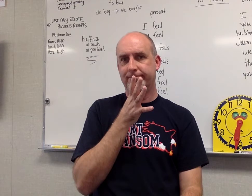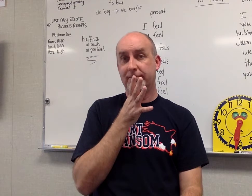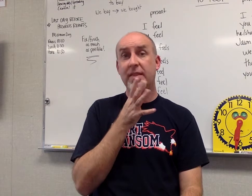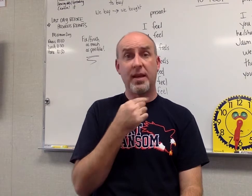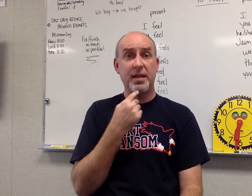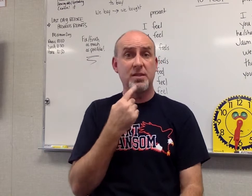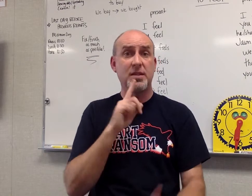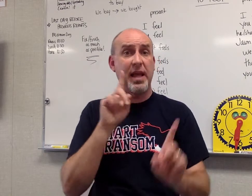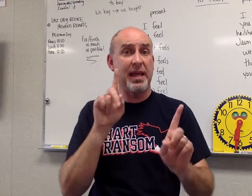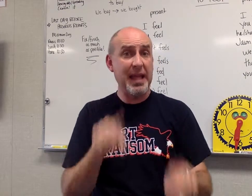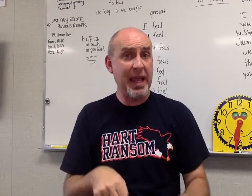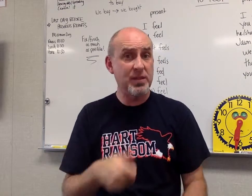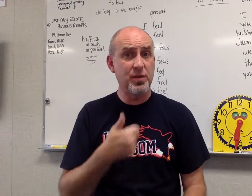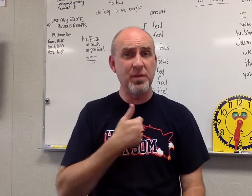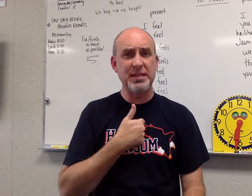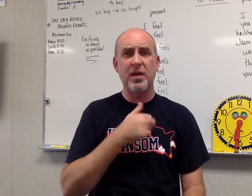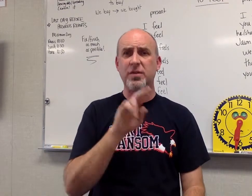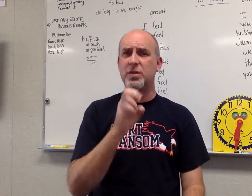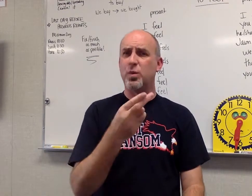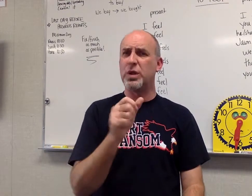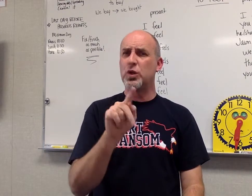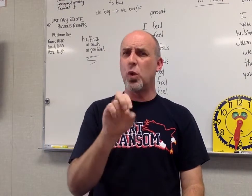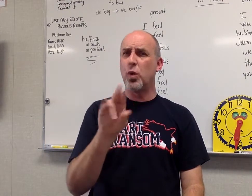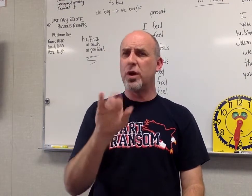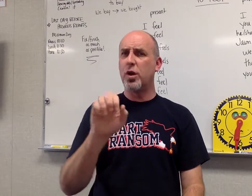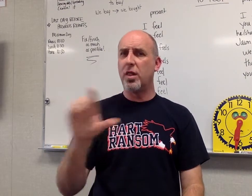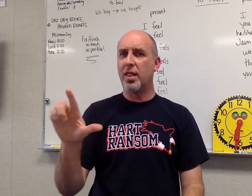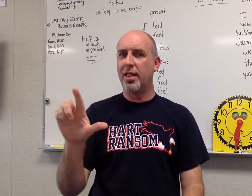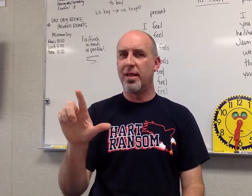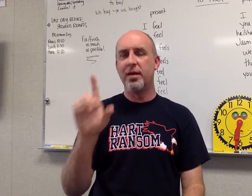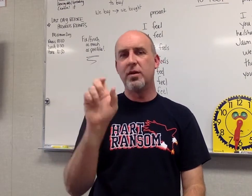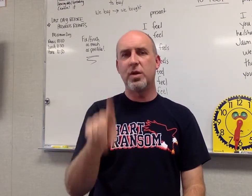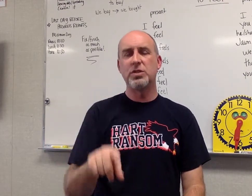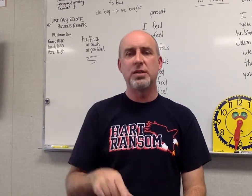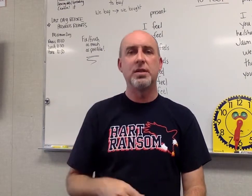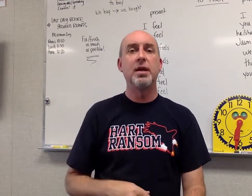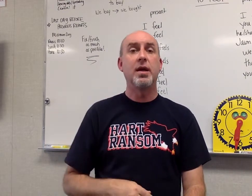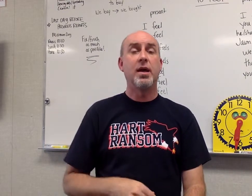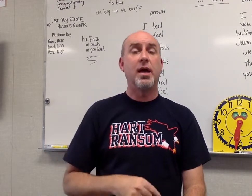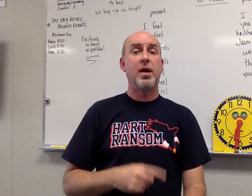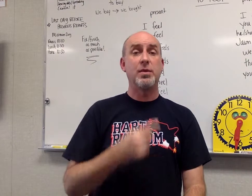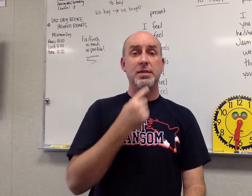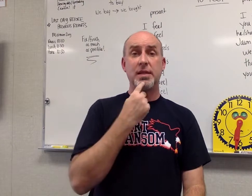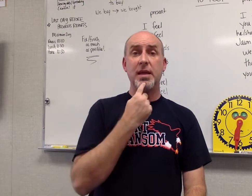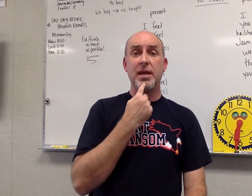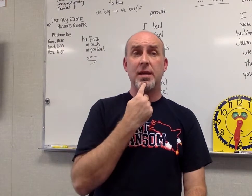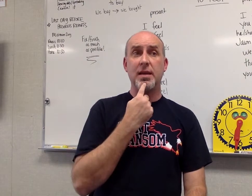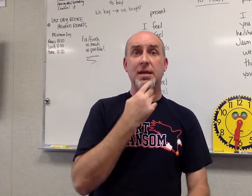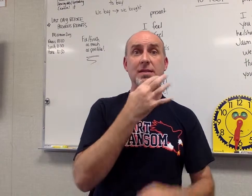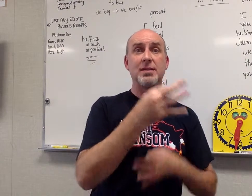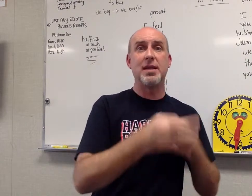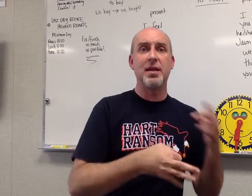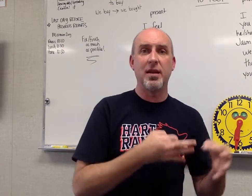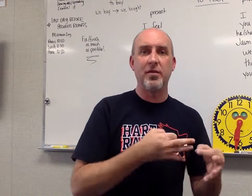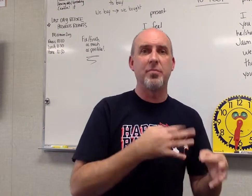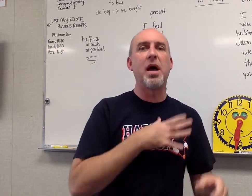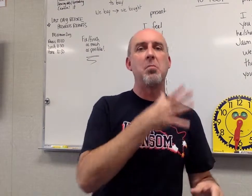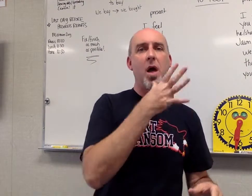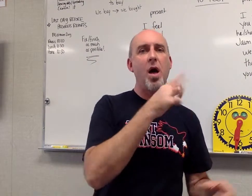and then I can answer it myself. It's a rhetorical question. I would say, instead of my mom